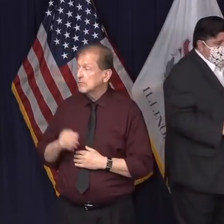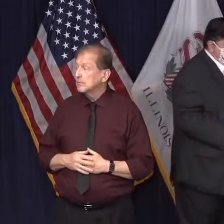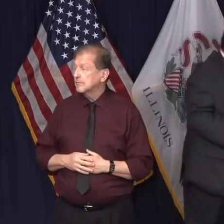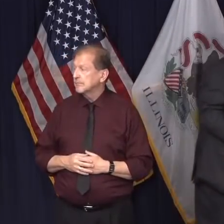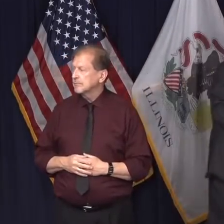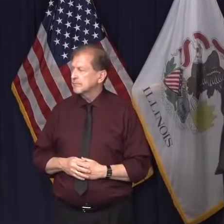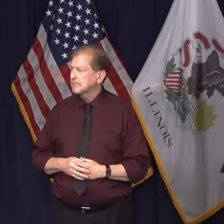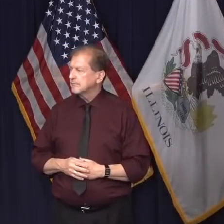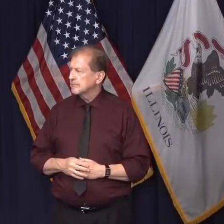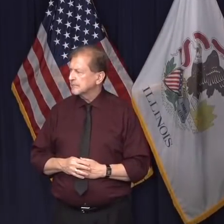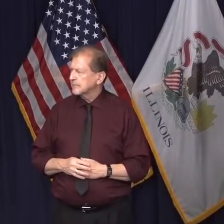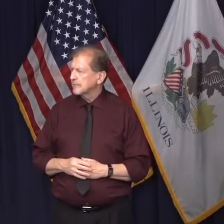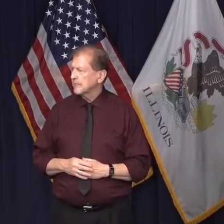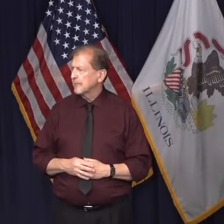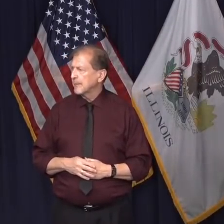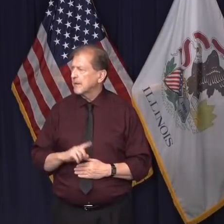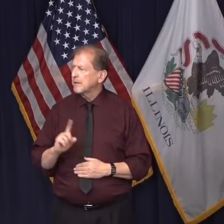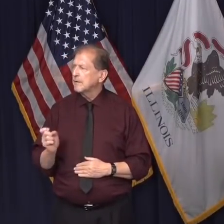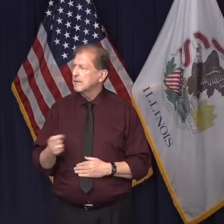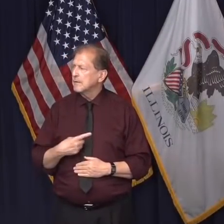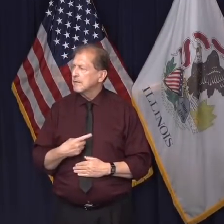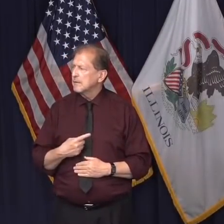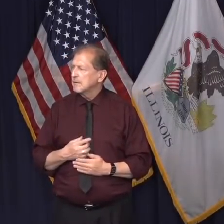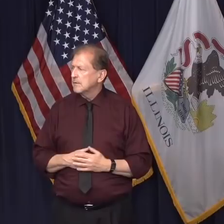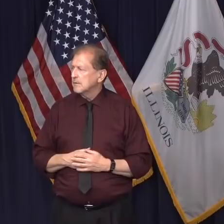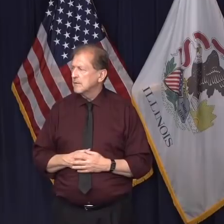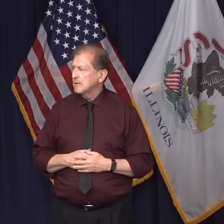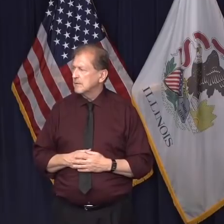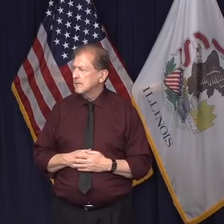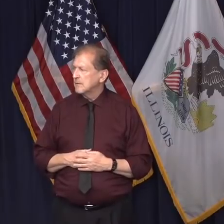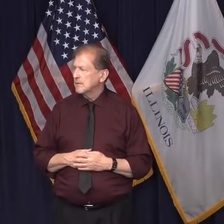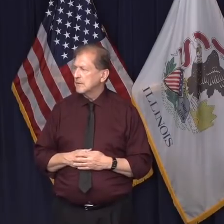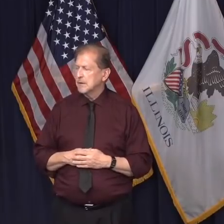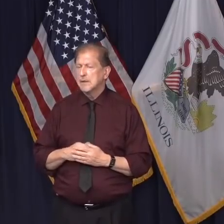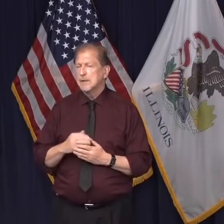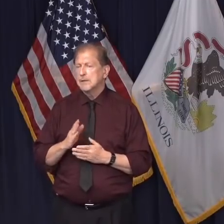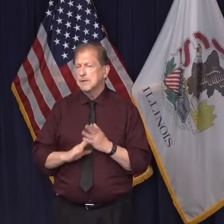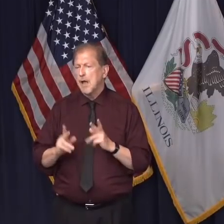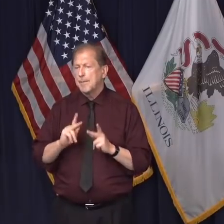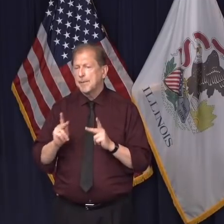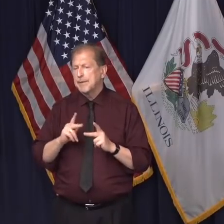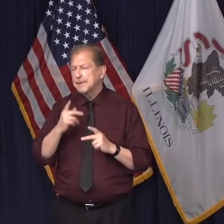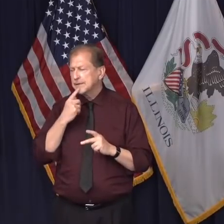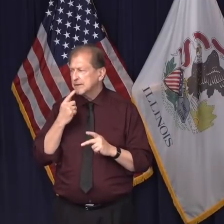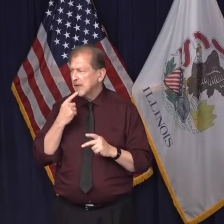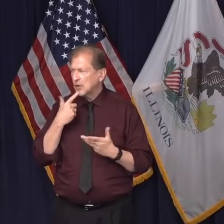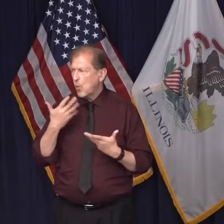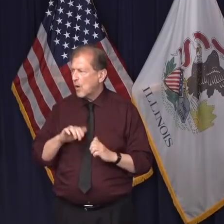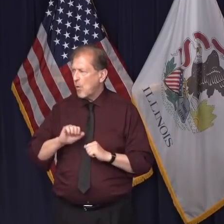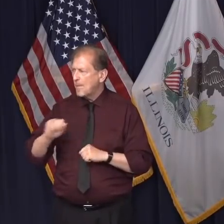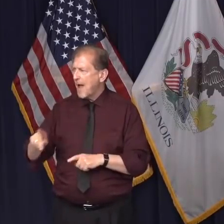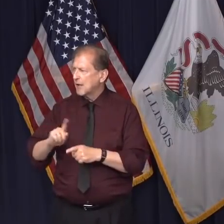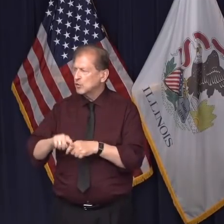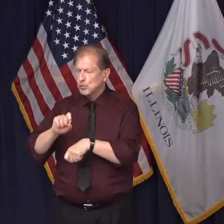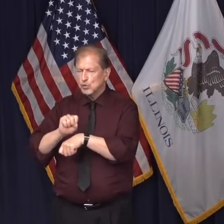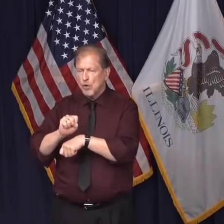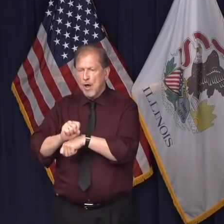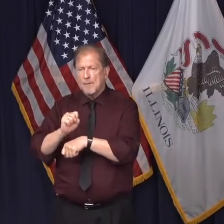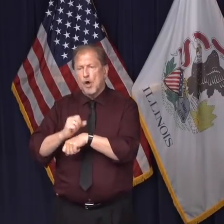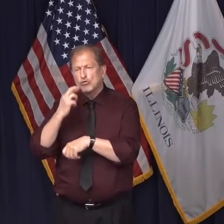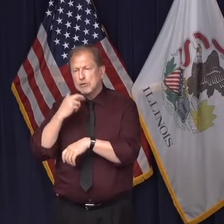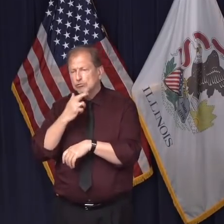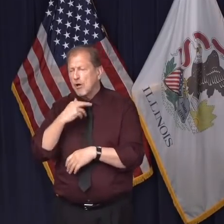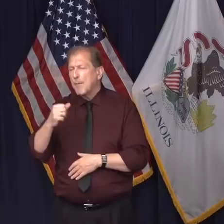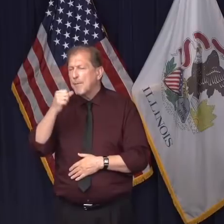Haggerty at Rock River Times. Governor, we've heard from people who say they're not going to return to restaurant or bar jobs but stay on unemployment until something else comes